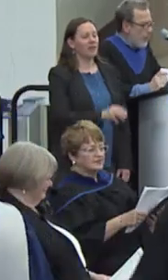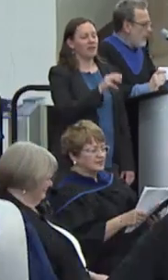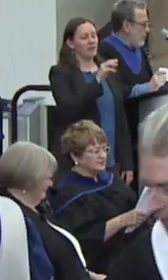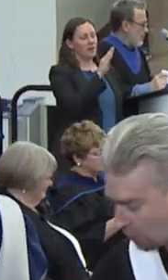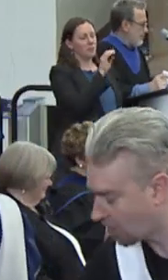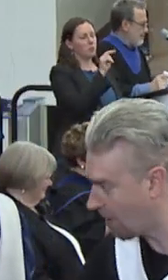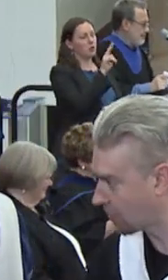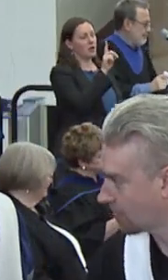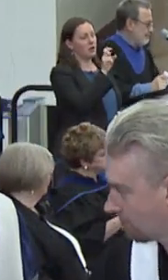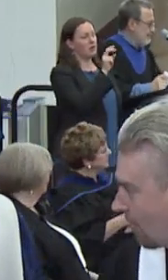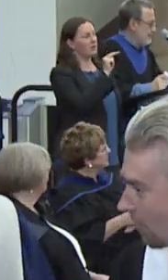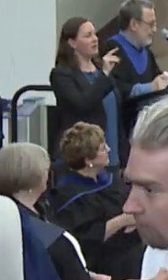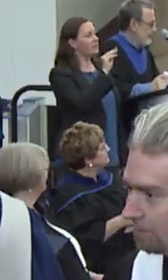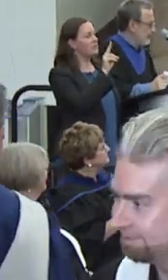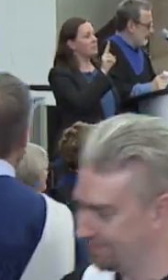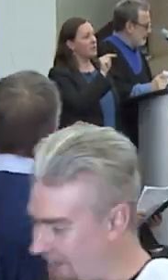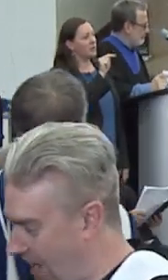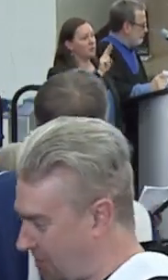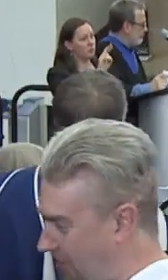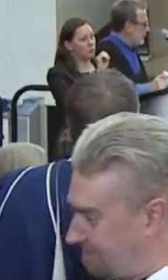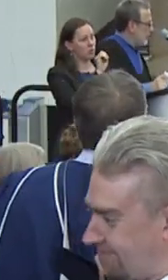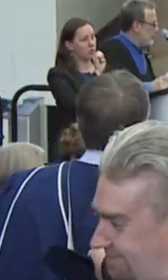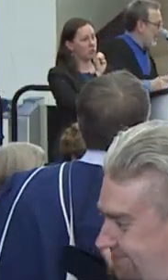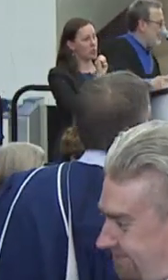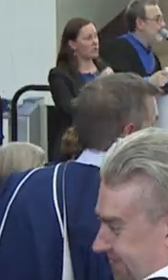Brandon Monroe.